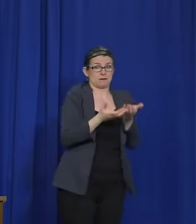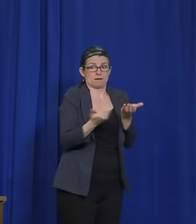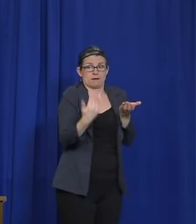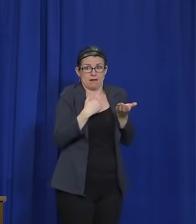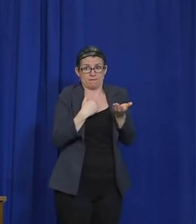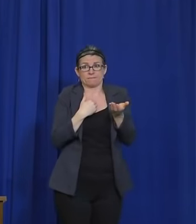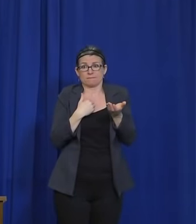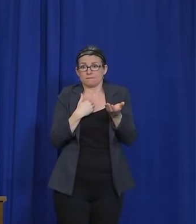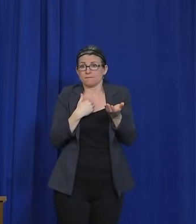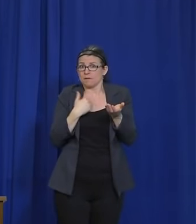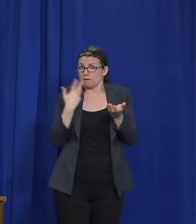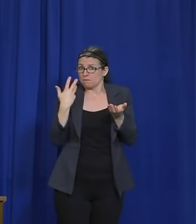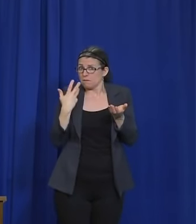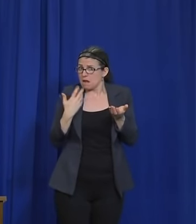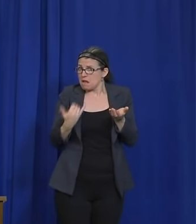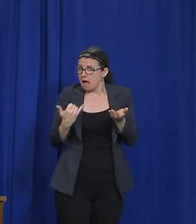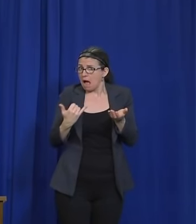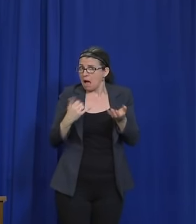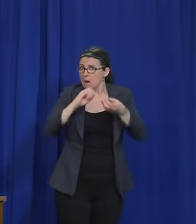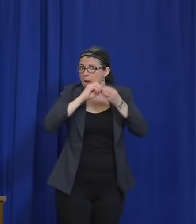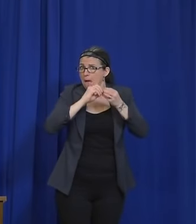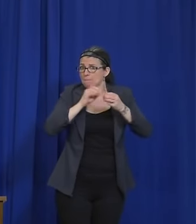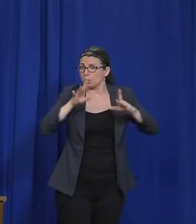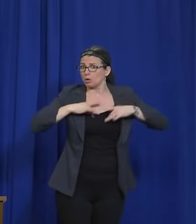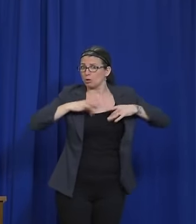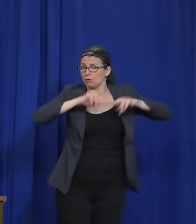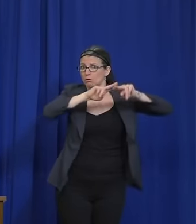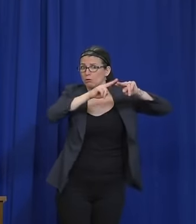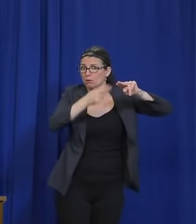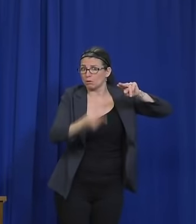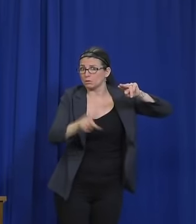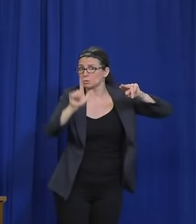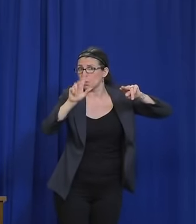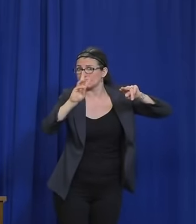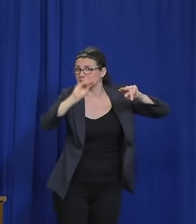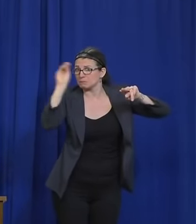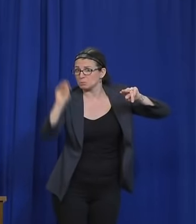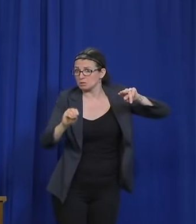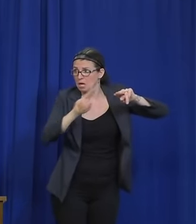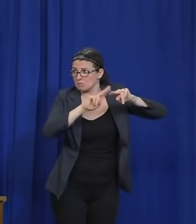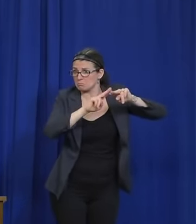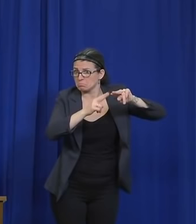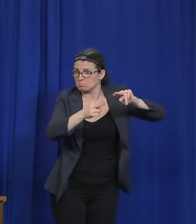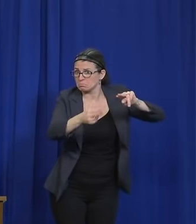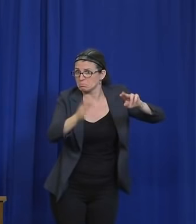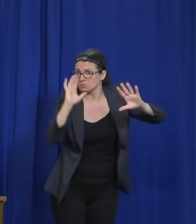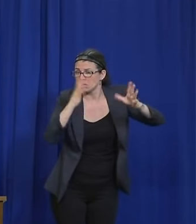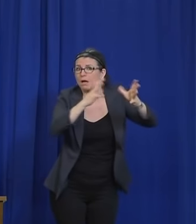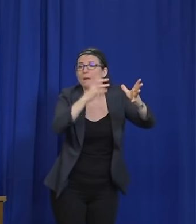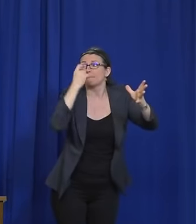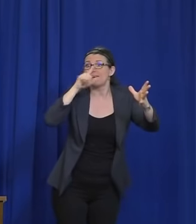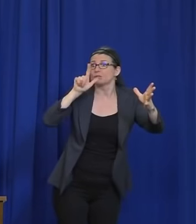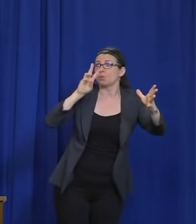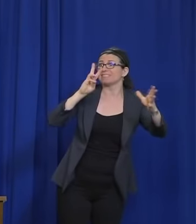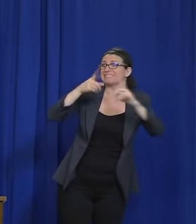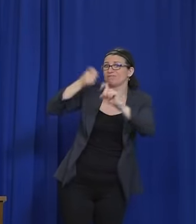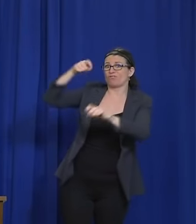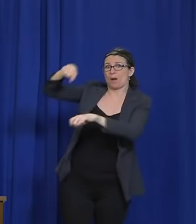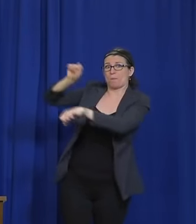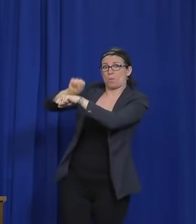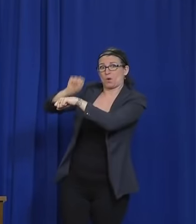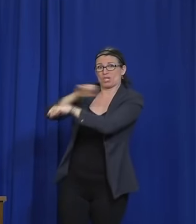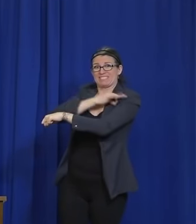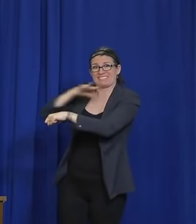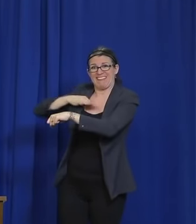happening in long-term care settings, and that seems to be where most of the growth of cases is occurring. Are your plans to reopen factoring in the transmission seems